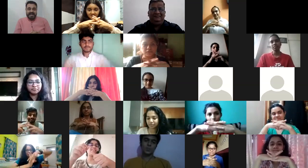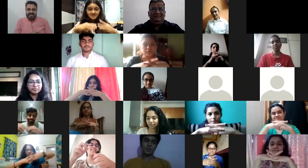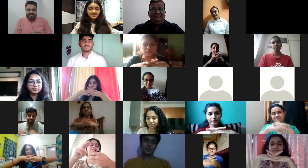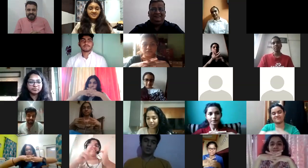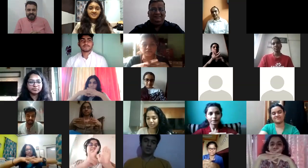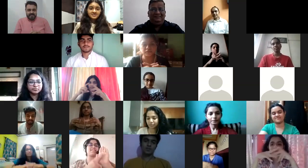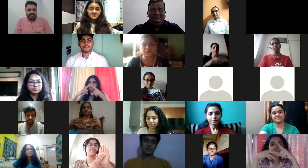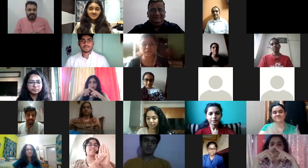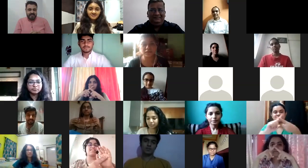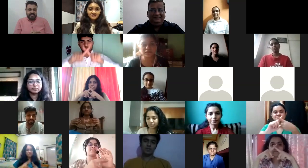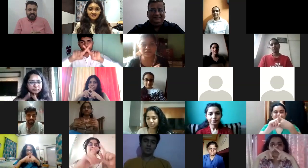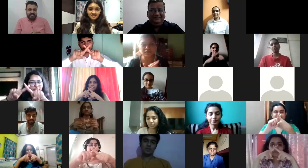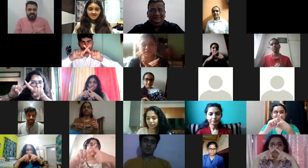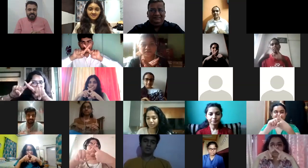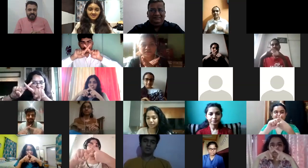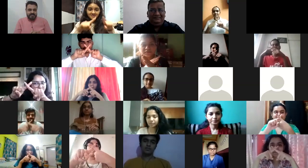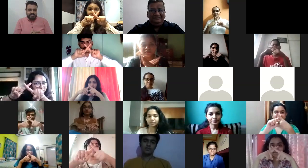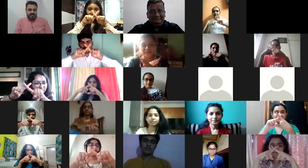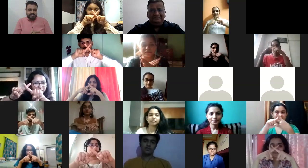X. Any guesses on X?